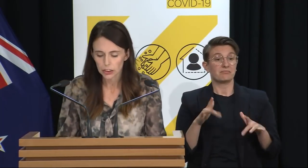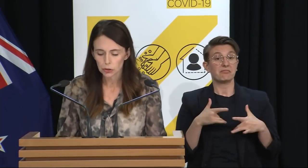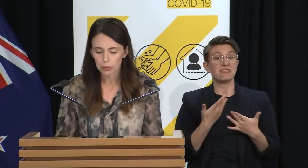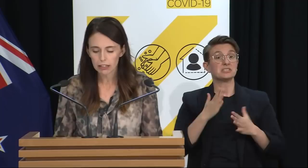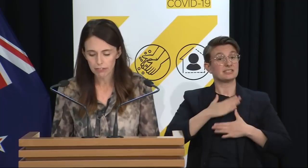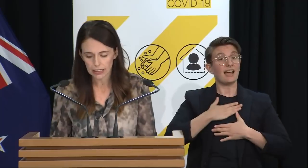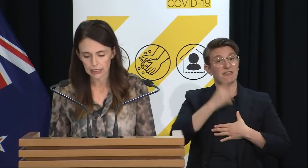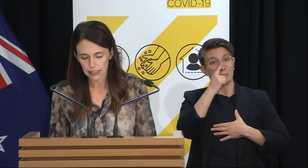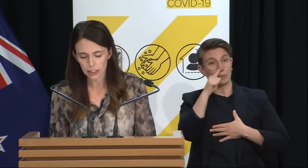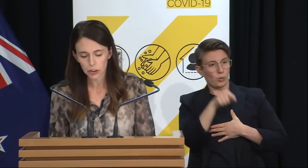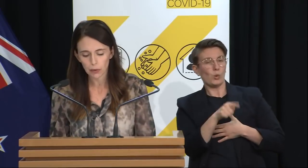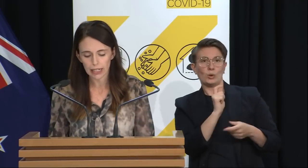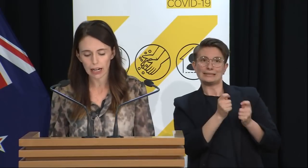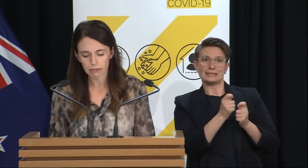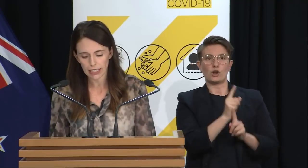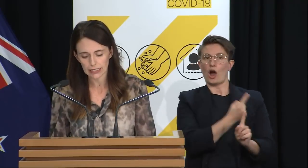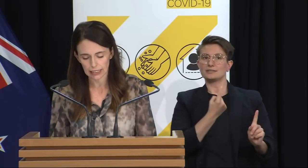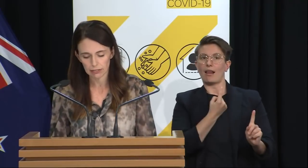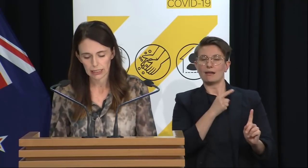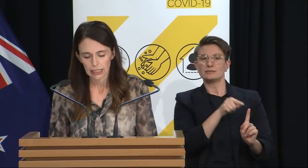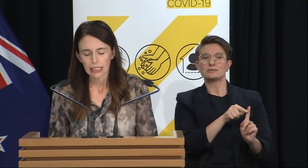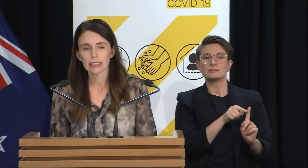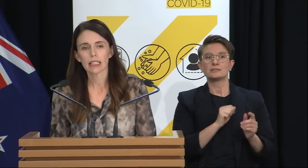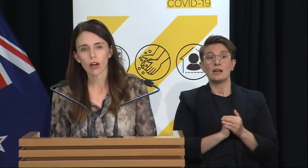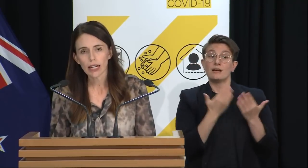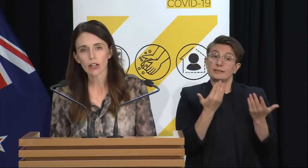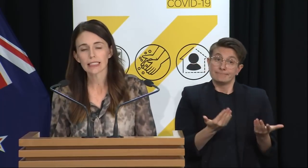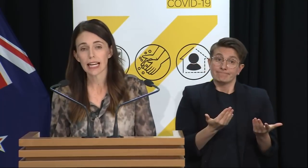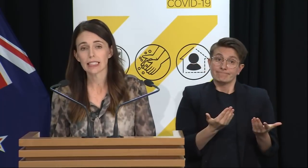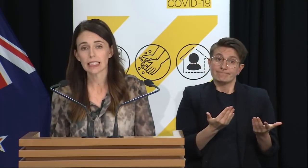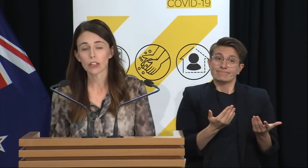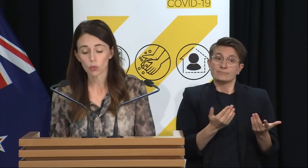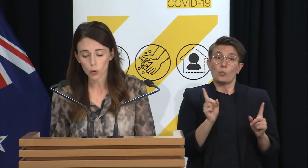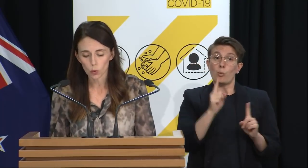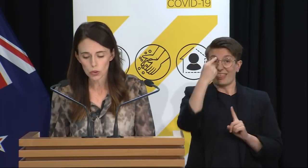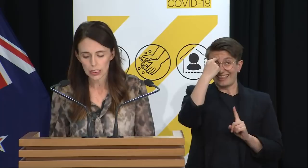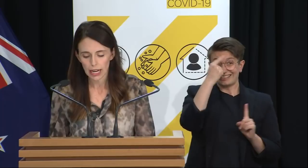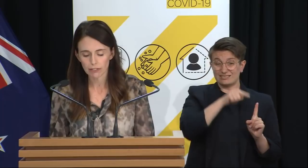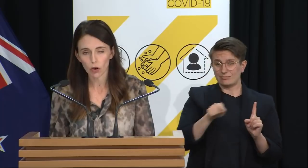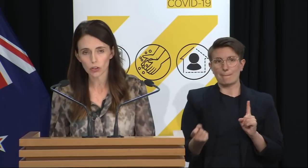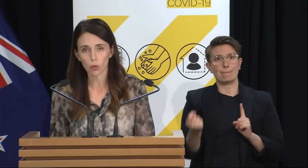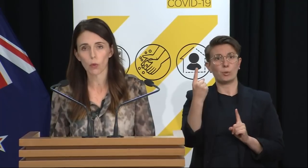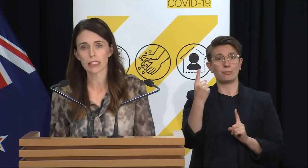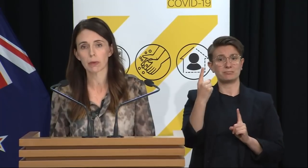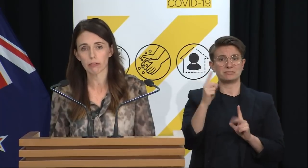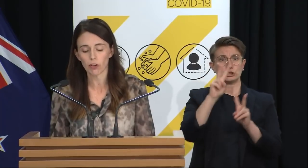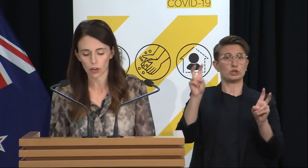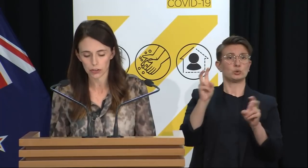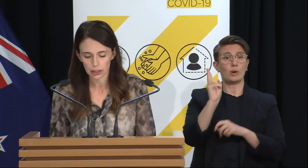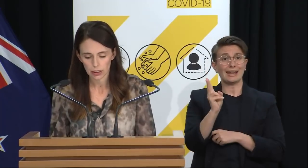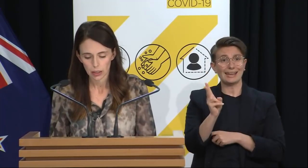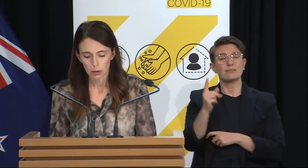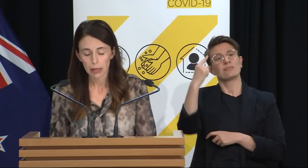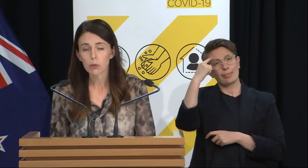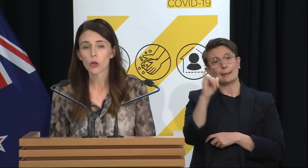doubt that a contributing factor to the issue we are now facing is that the guidelines and indeed the rules have not always been